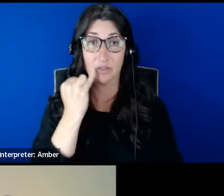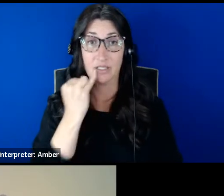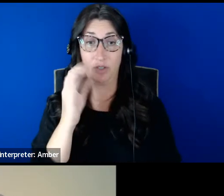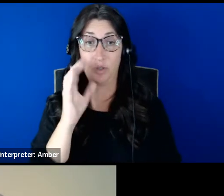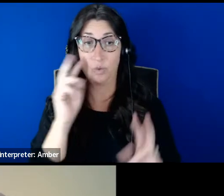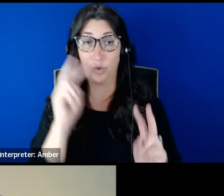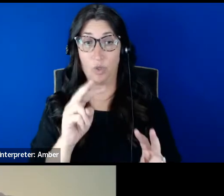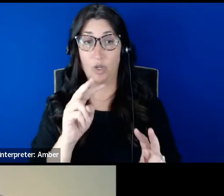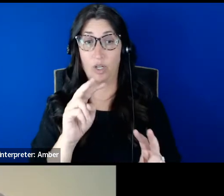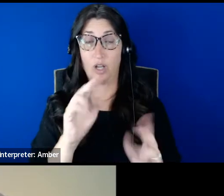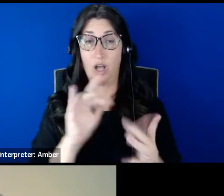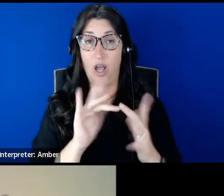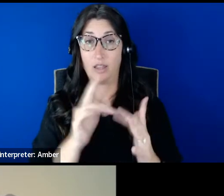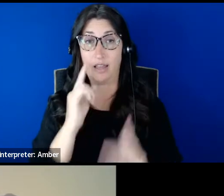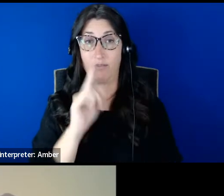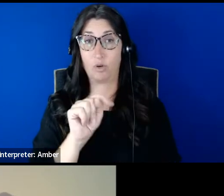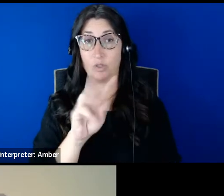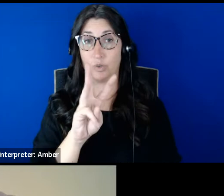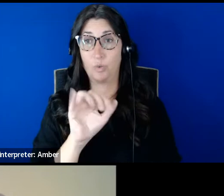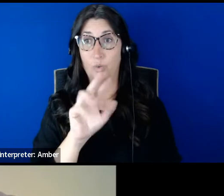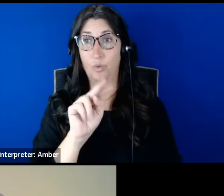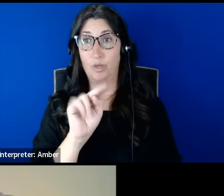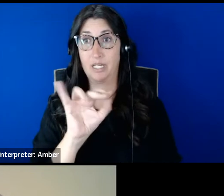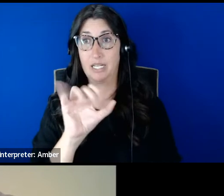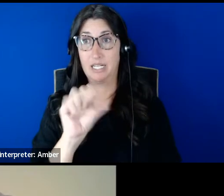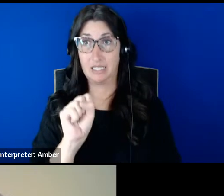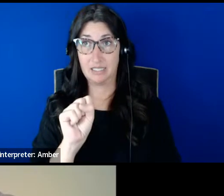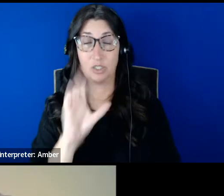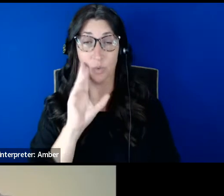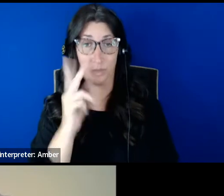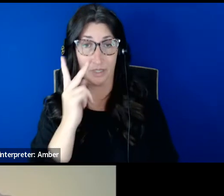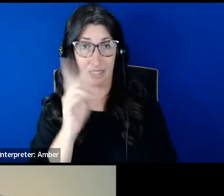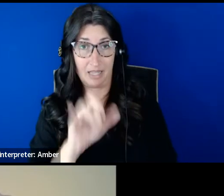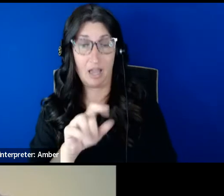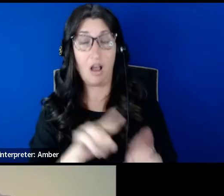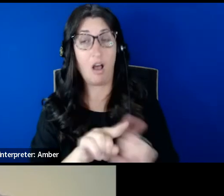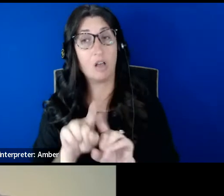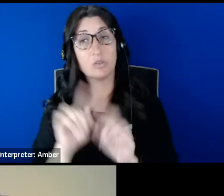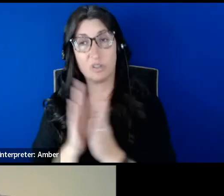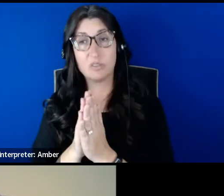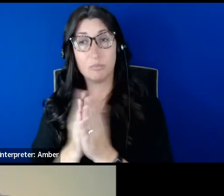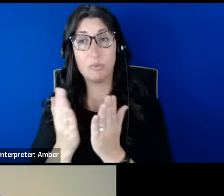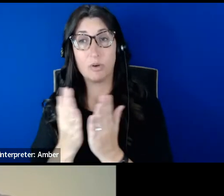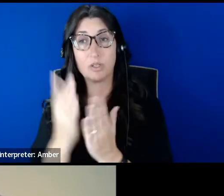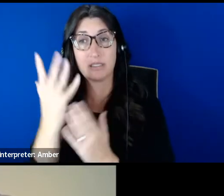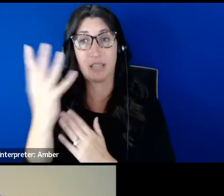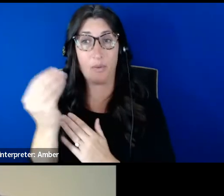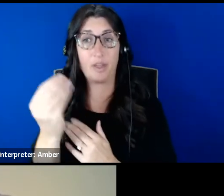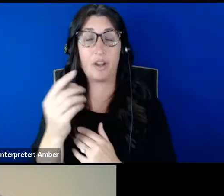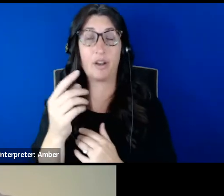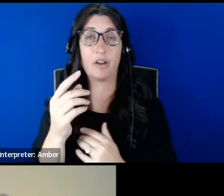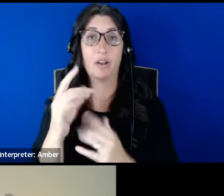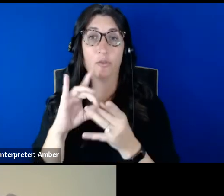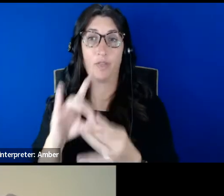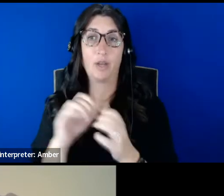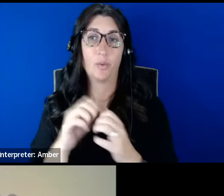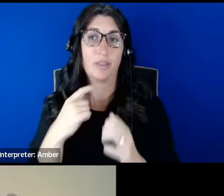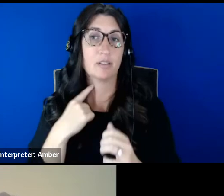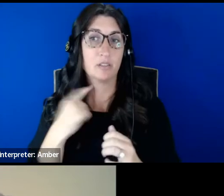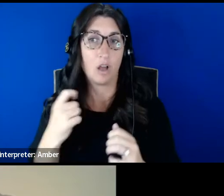Tweenies, you'll see it. But there are other people who also have books out there on Tongan